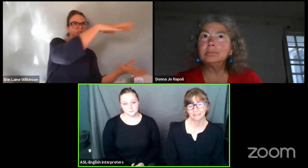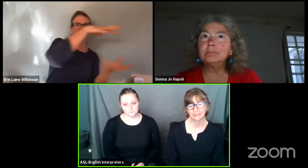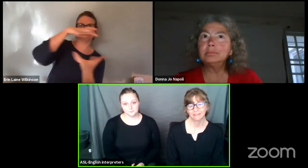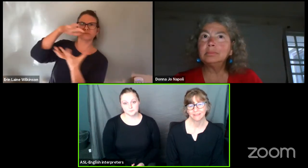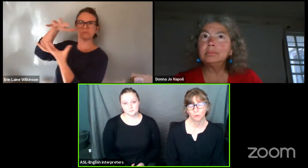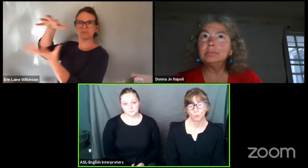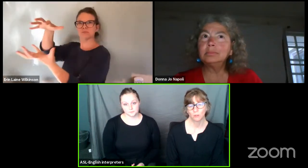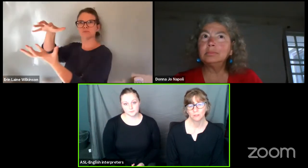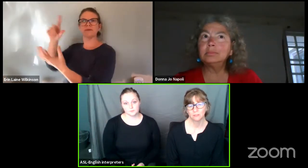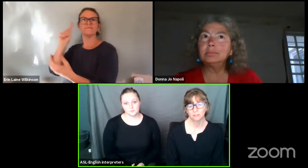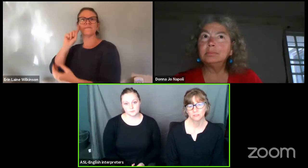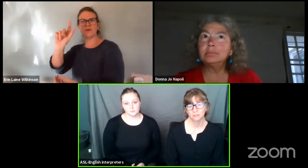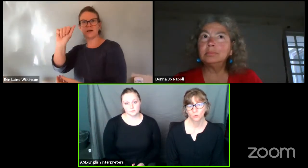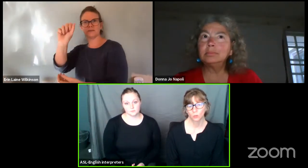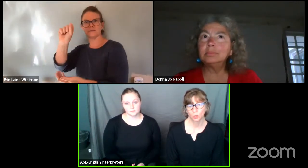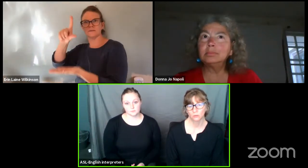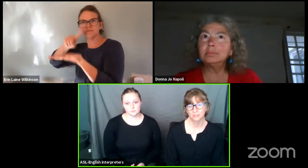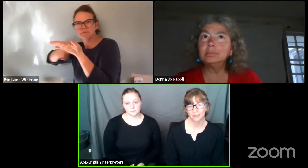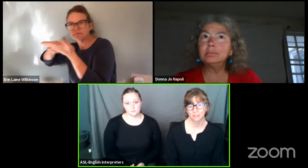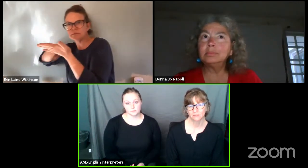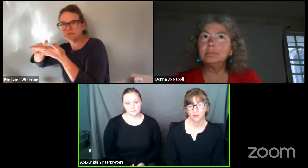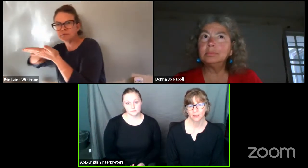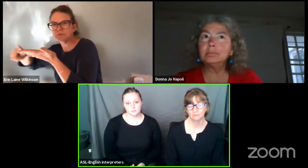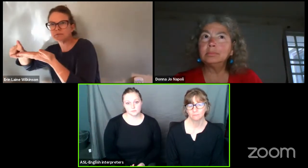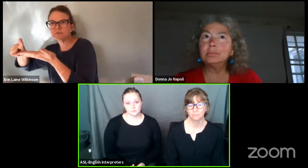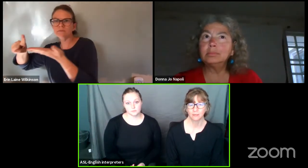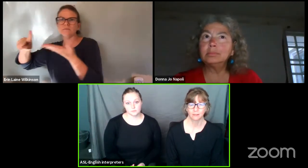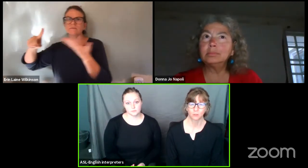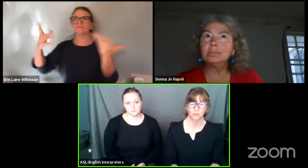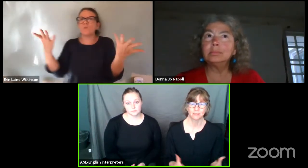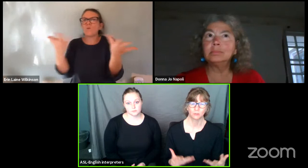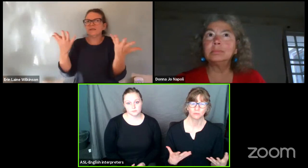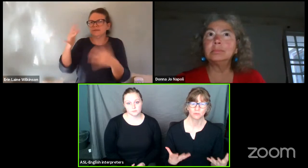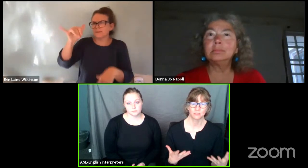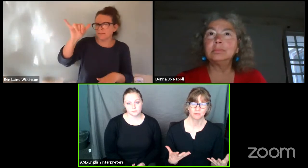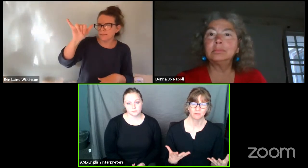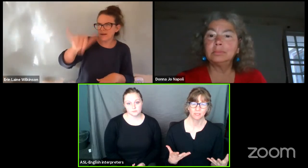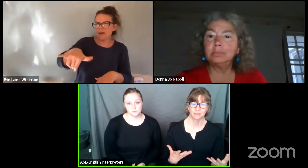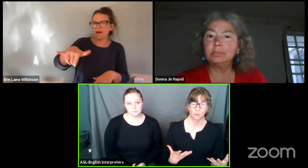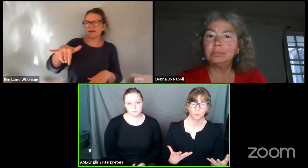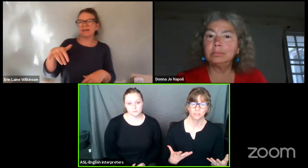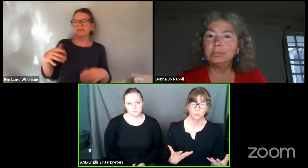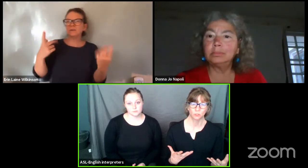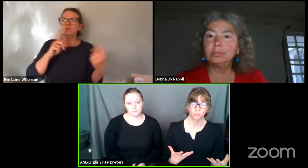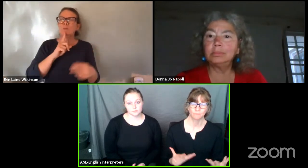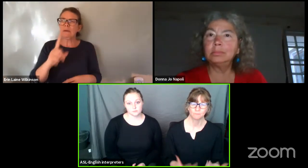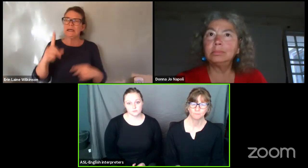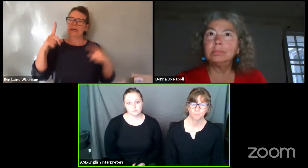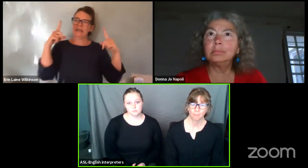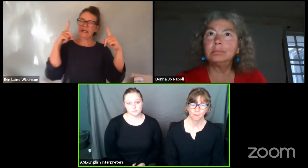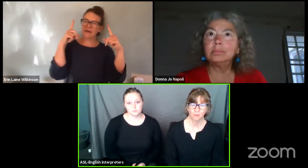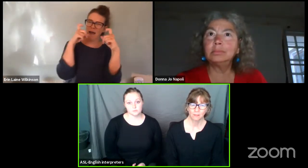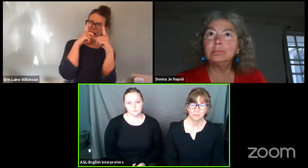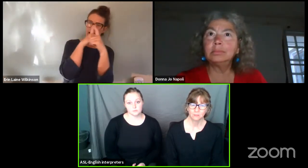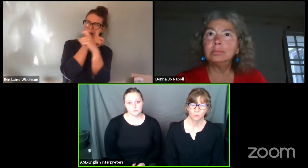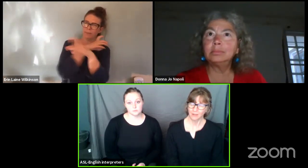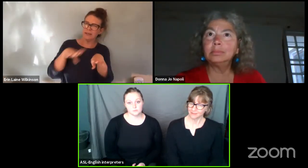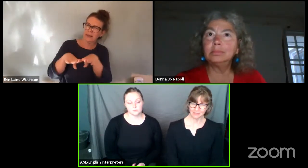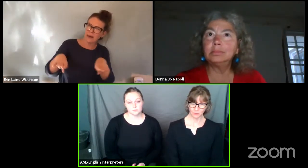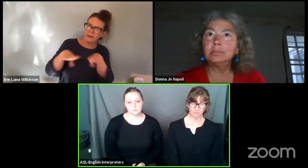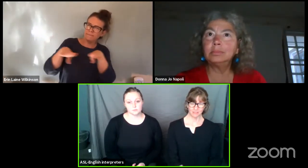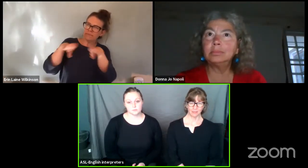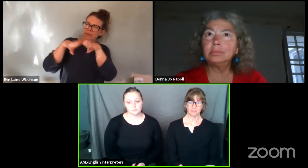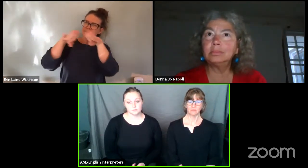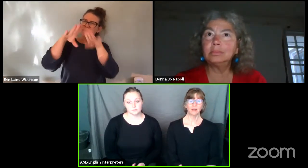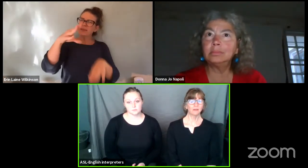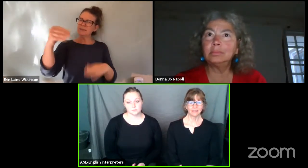practice that would so-called satisfy a criteria for deaf ASL research? And so